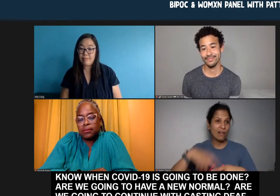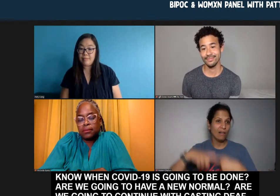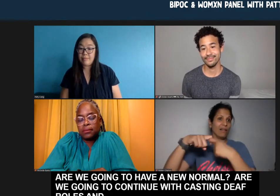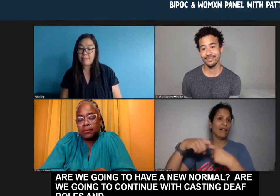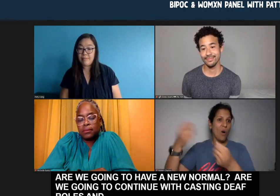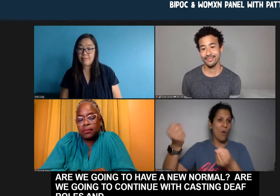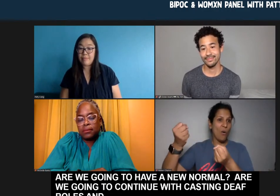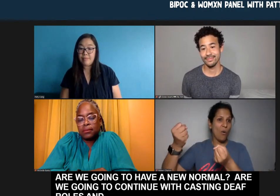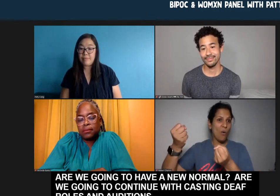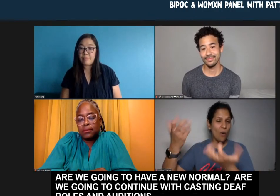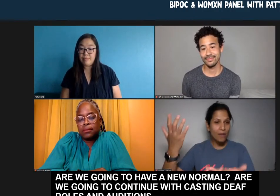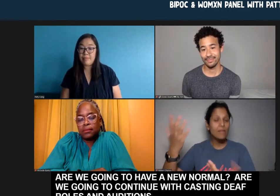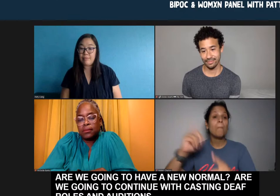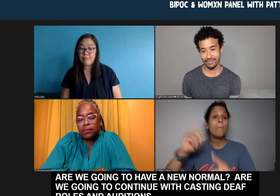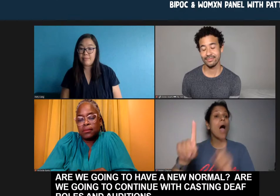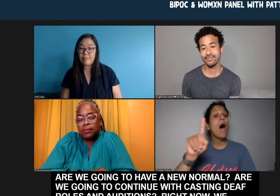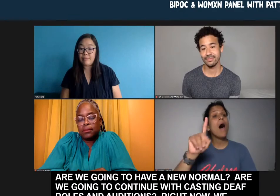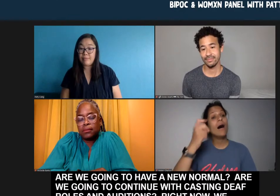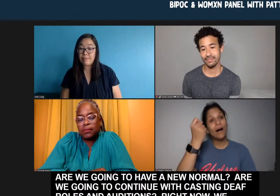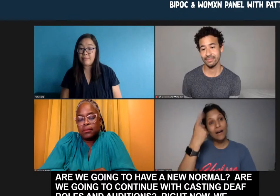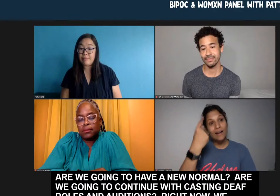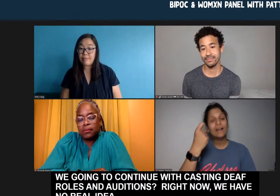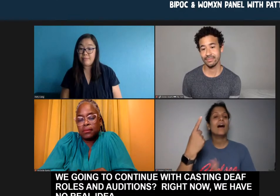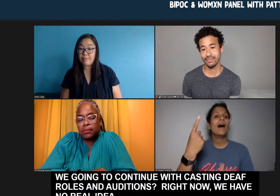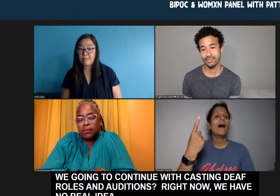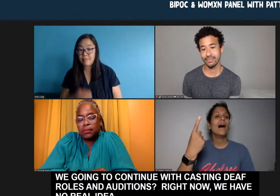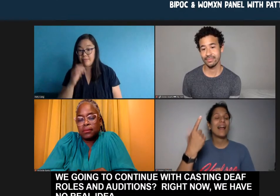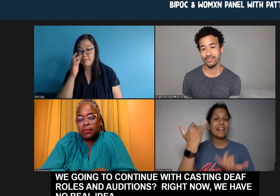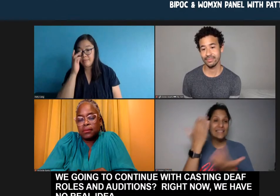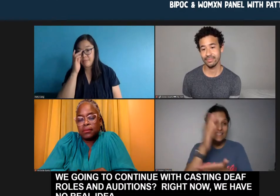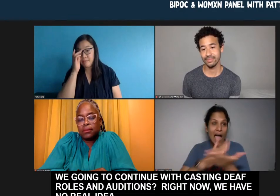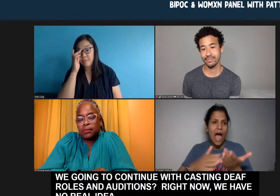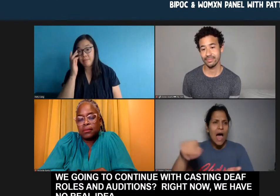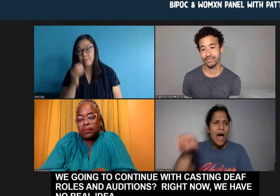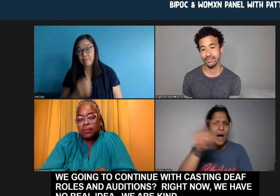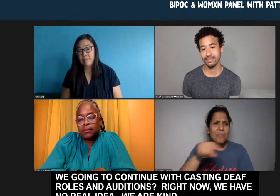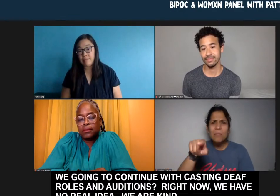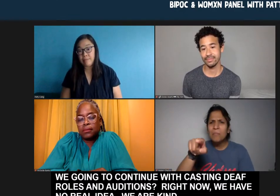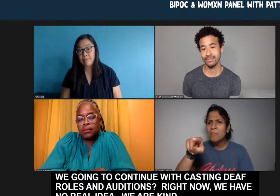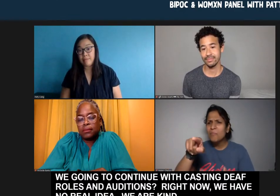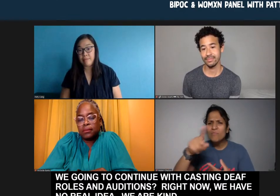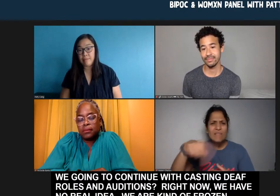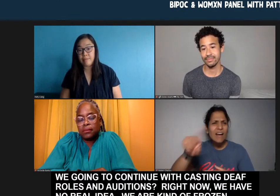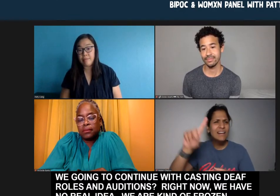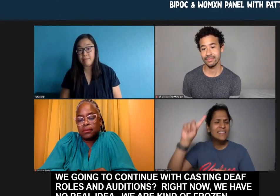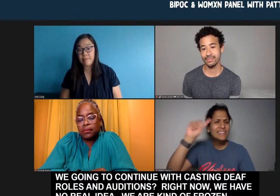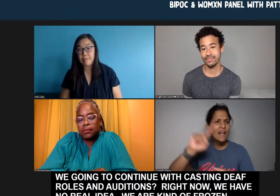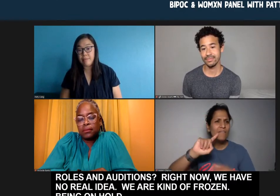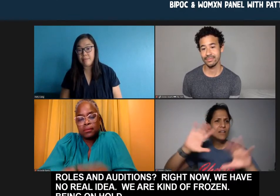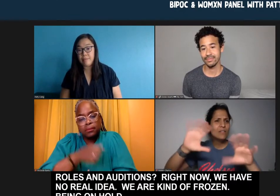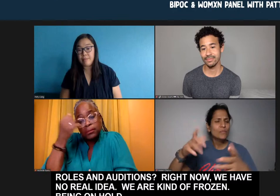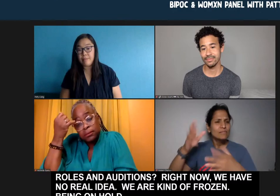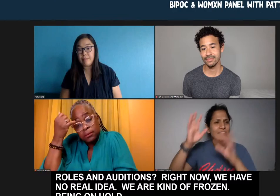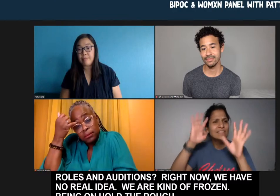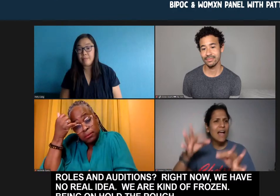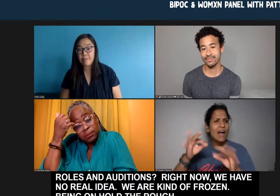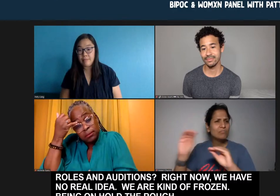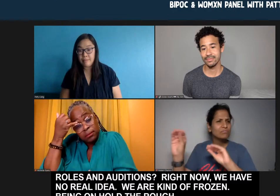idea. We're kind of frozen. So being on hold is rough, but I know that there are some